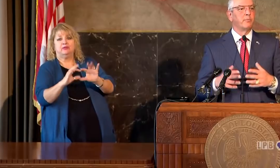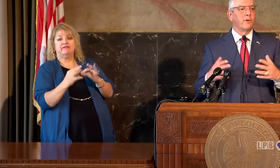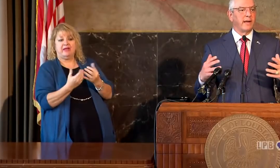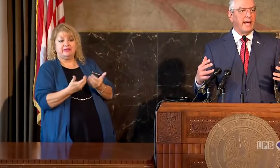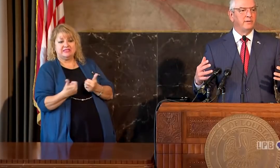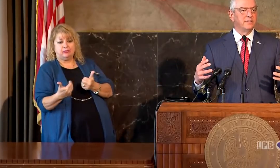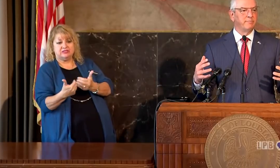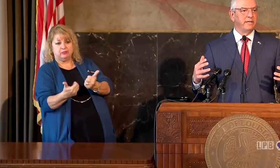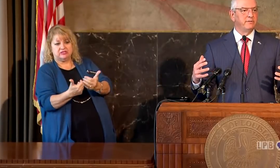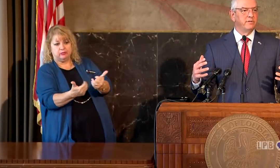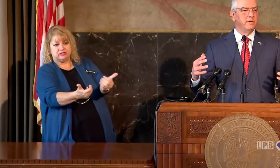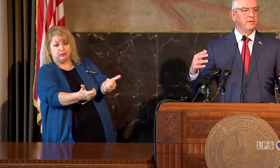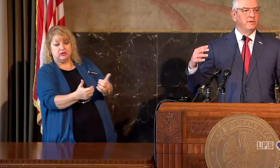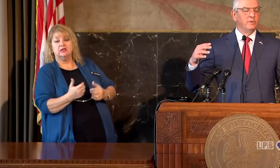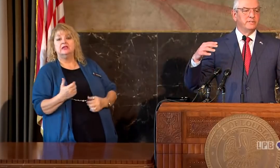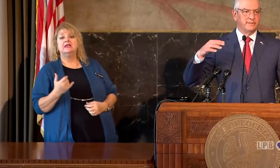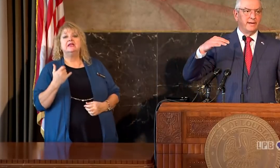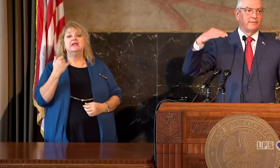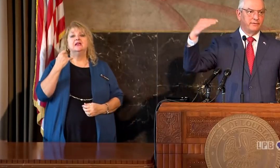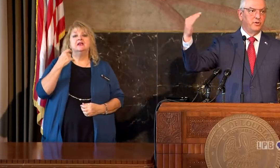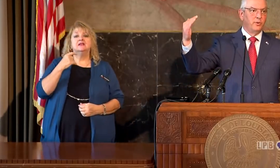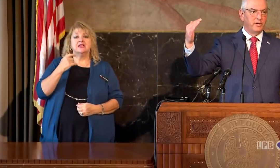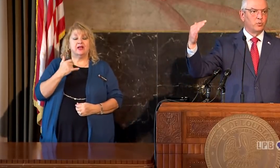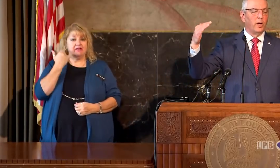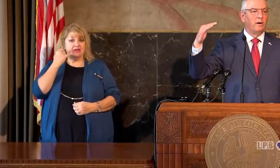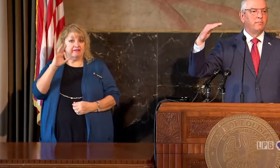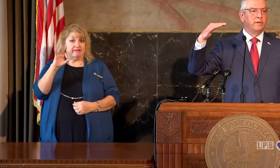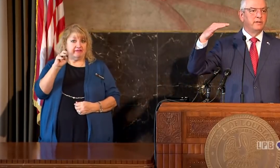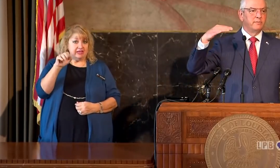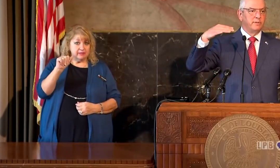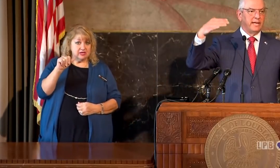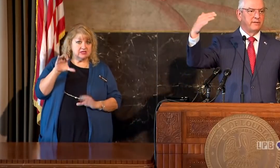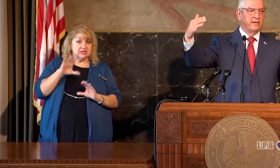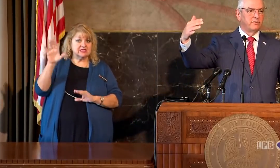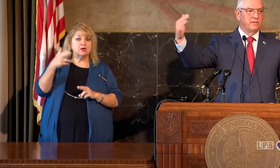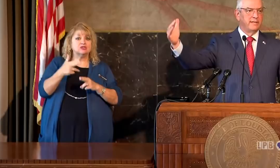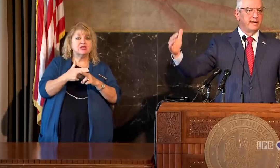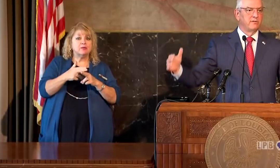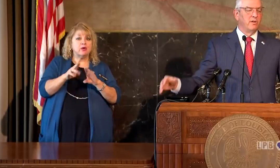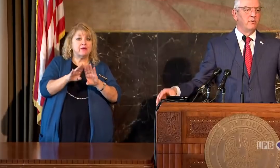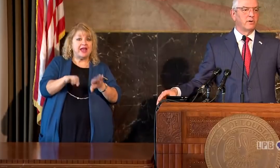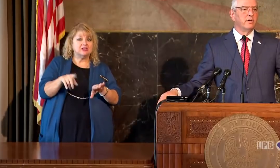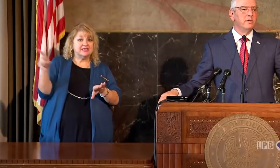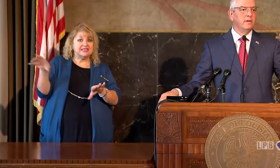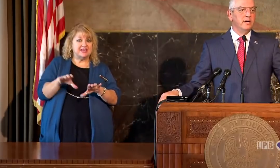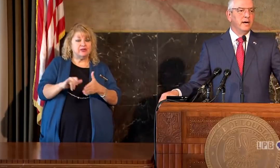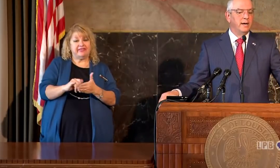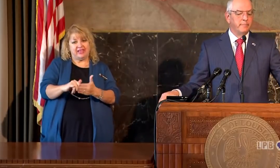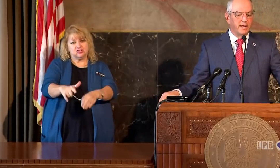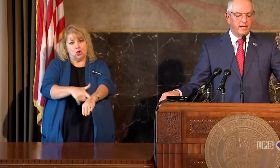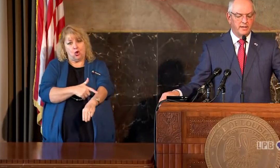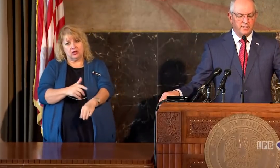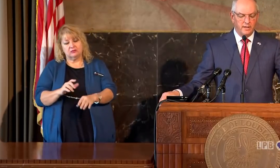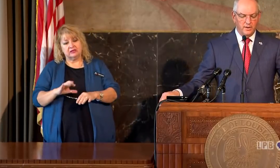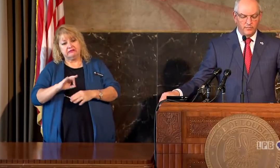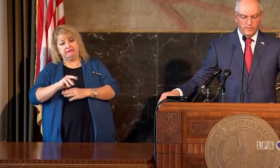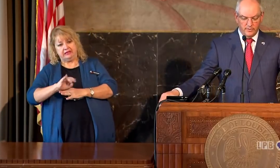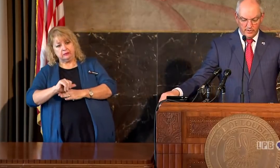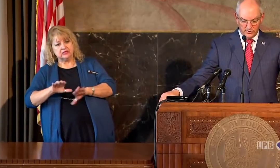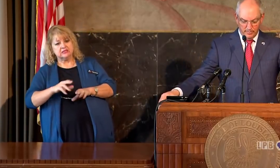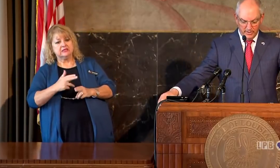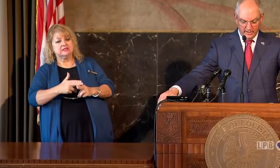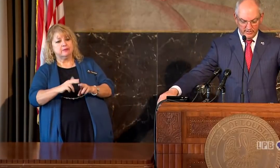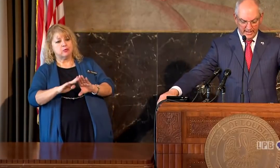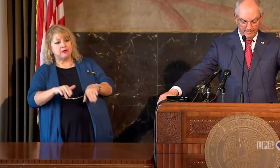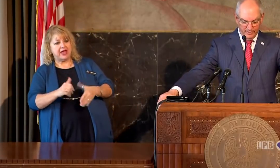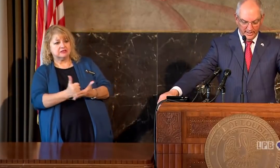their temporary housing piece, which they're doing as well, but that takes longer. And there